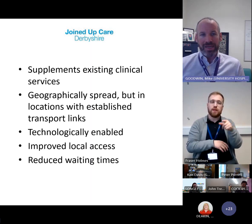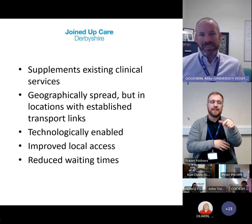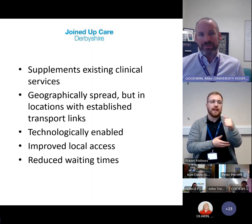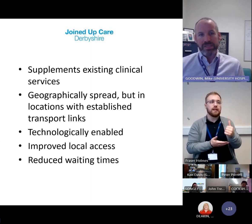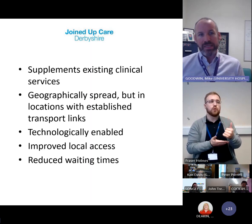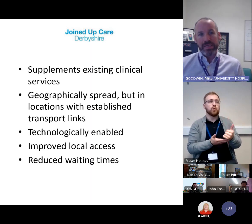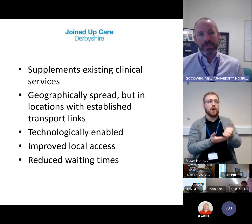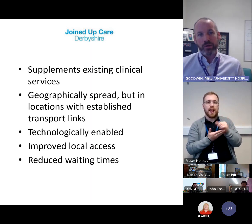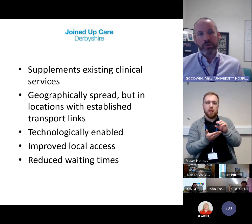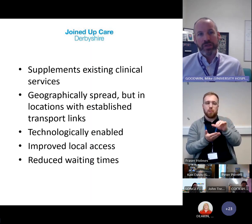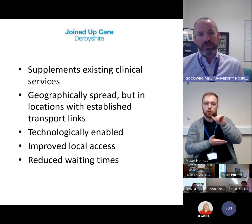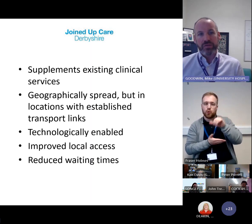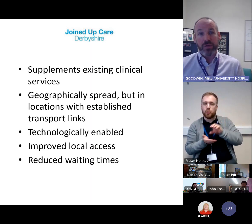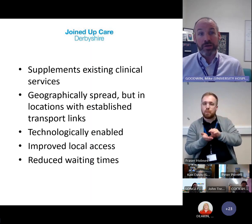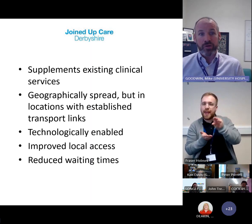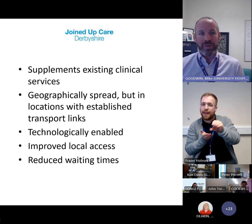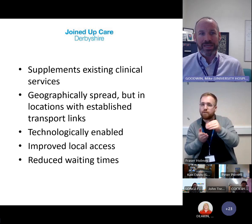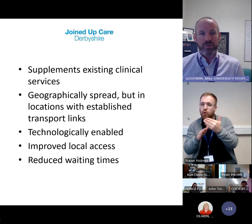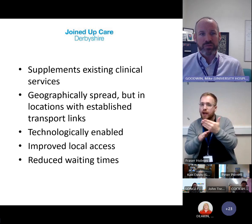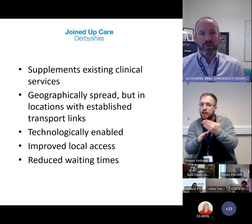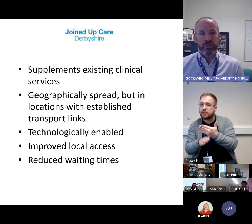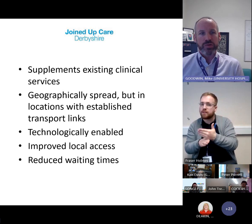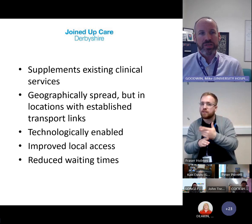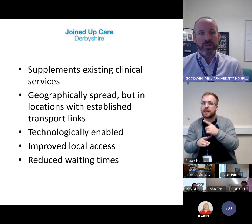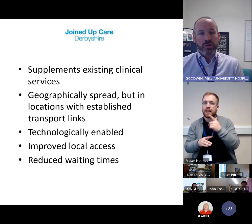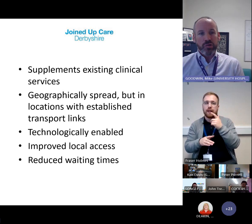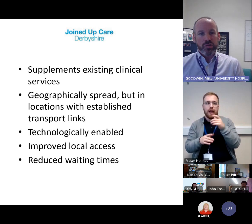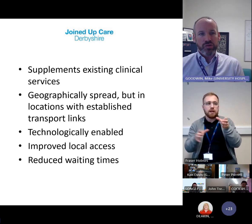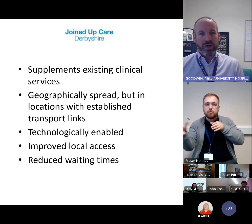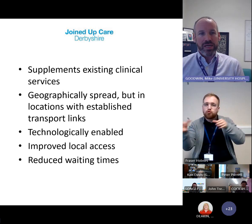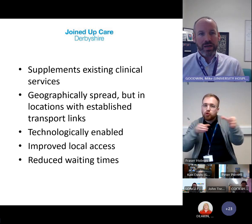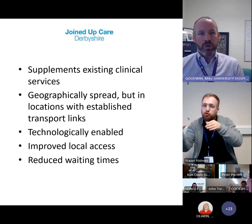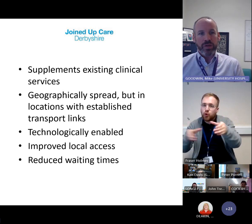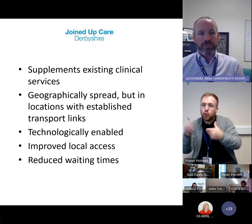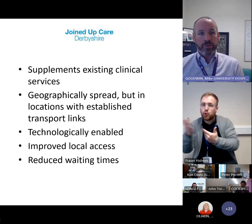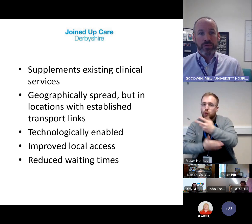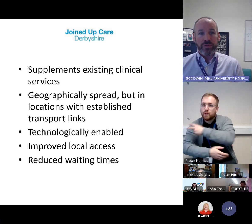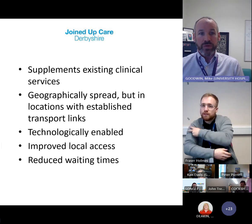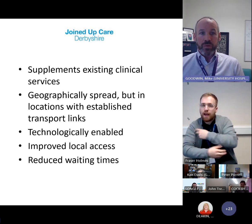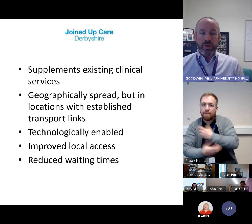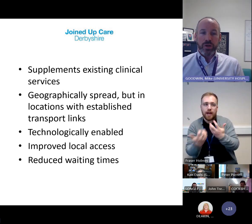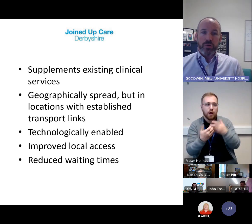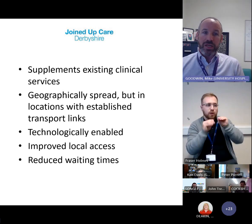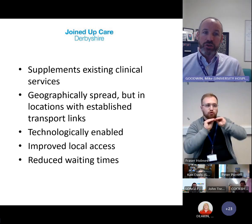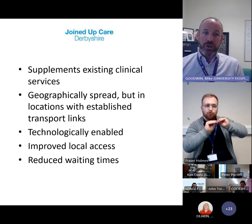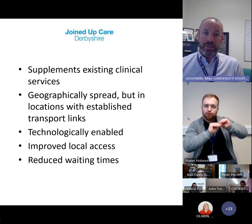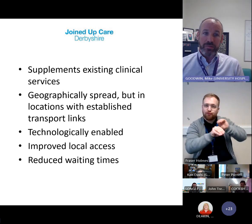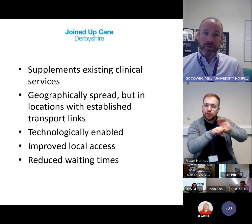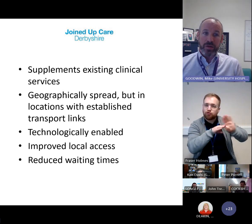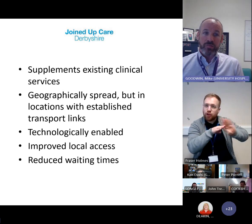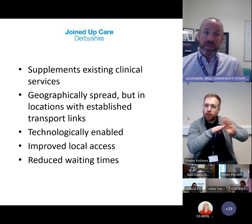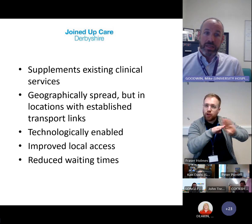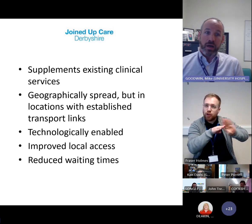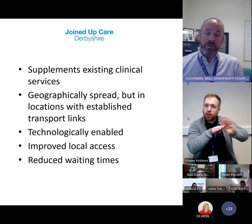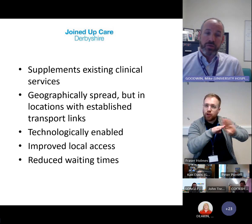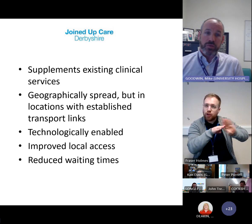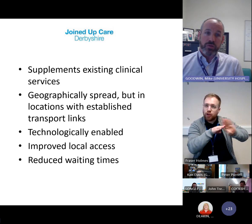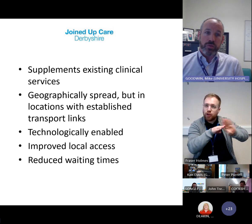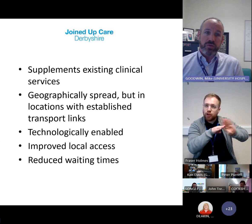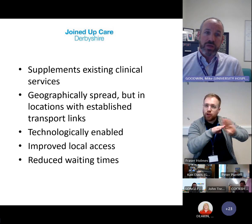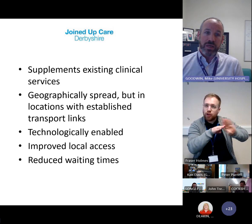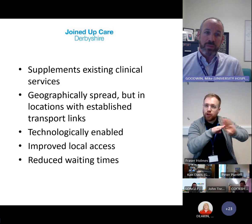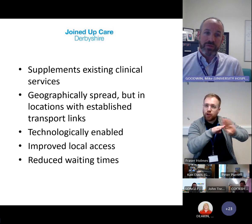the activity, including stuff like being able to recruit and train our workforce. We know nationally there are really